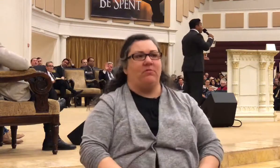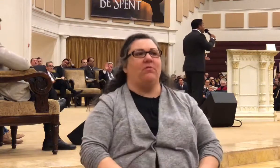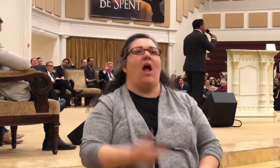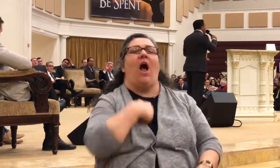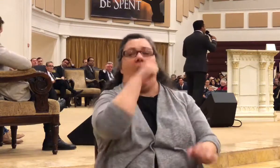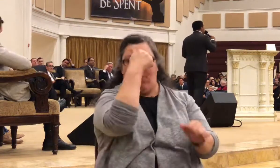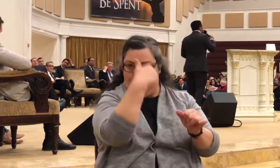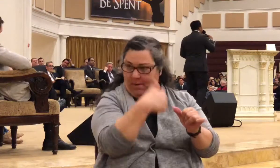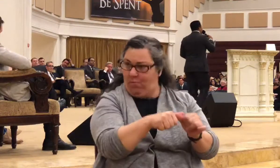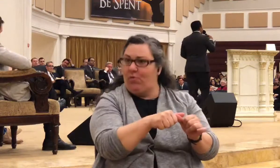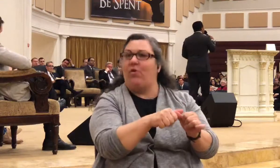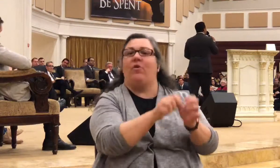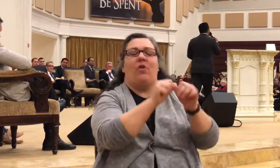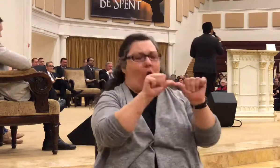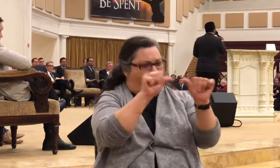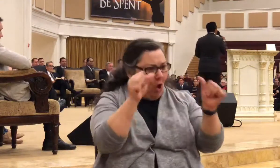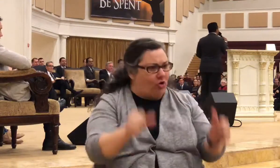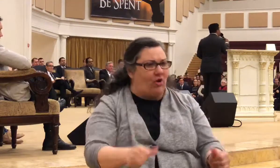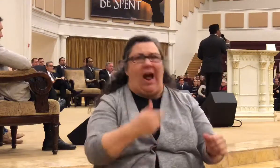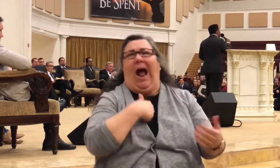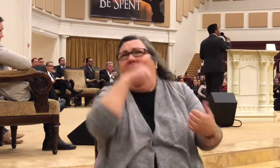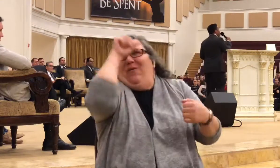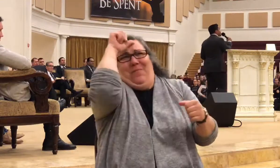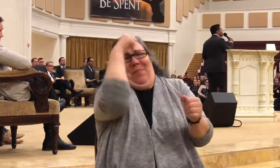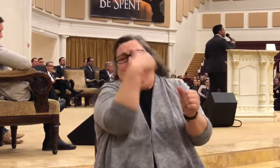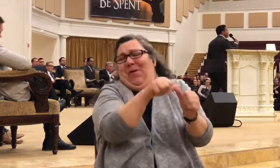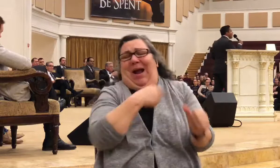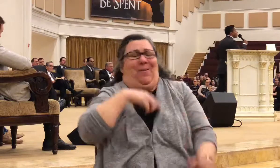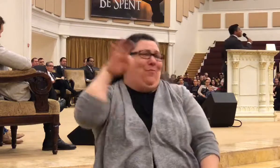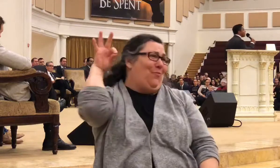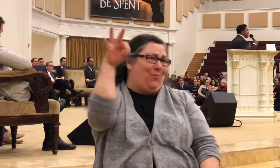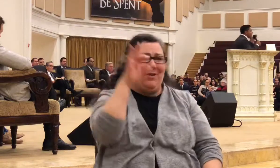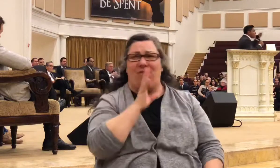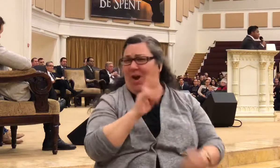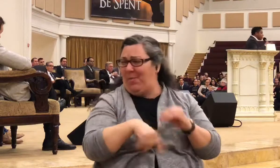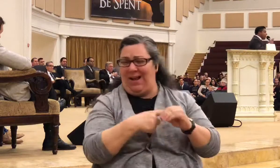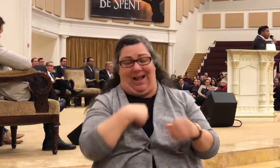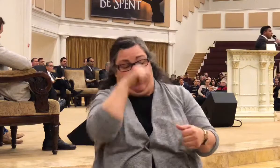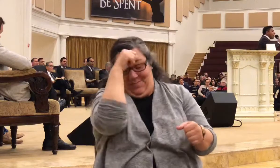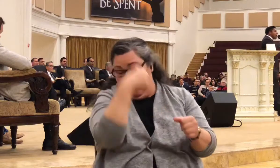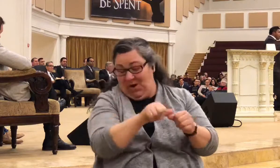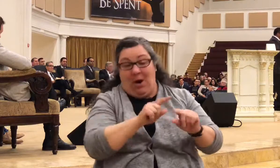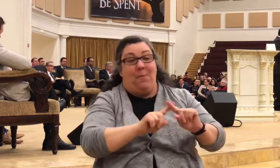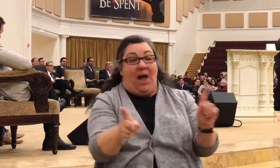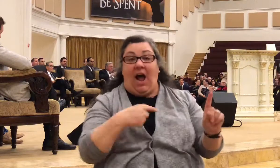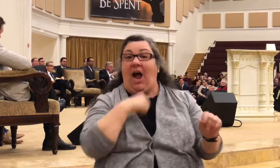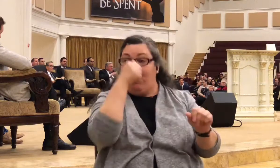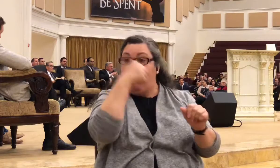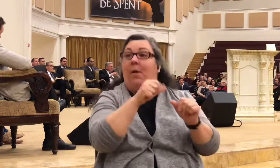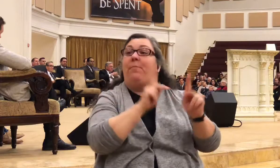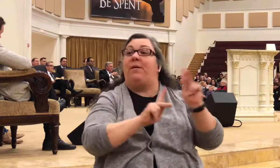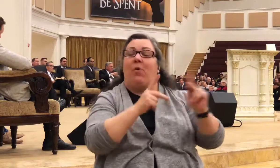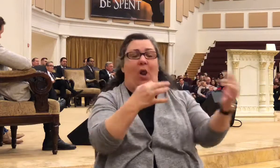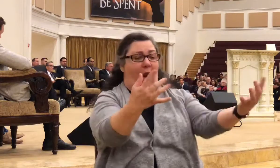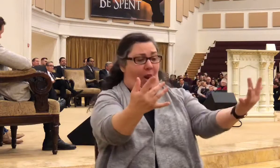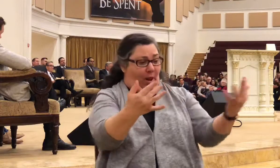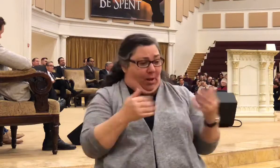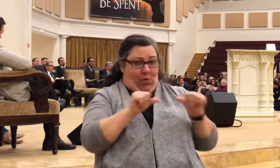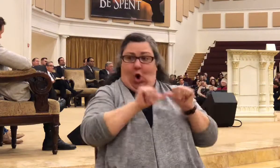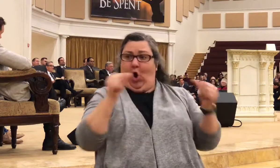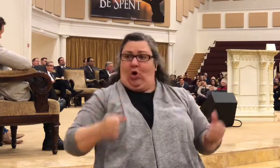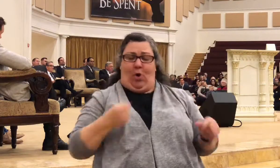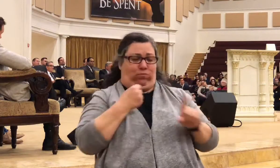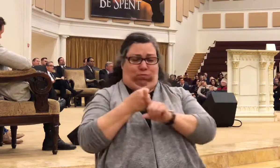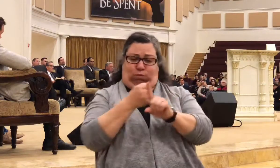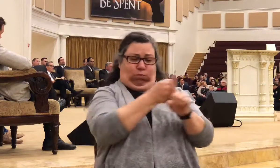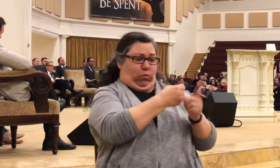And I remember in that altar, I don't even remember what I preached or what I talked about, but I remember in that altar, people were receiving God, receiving the Holy